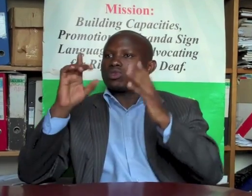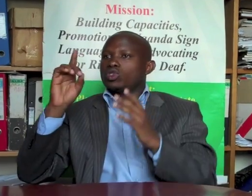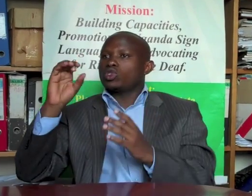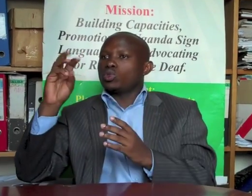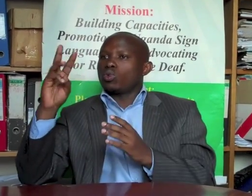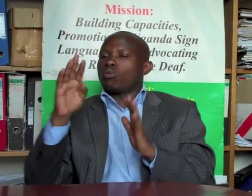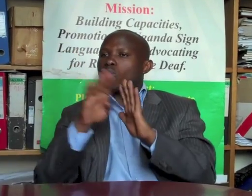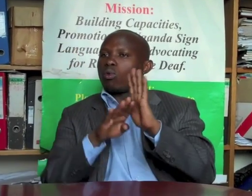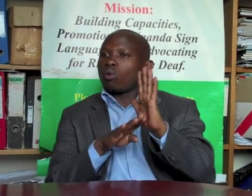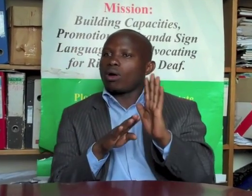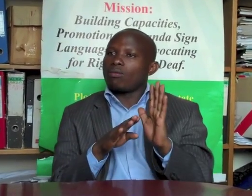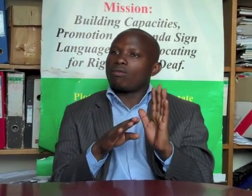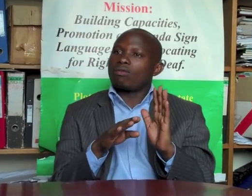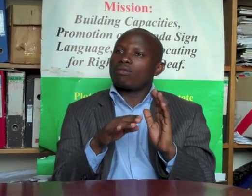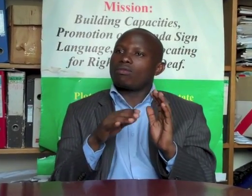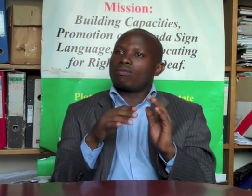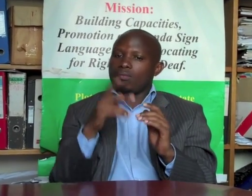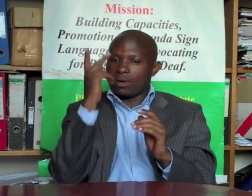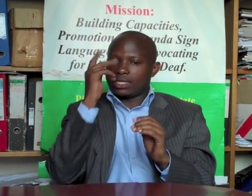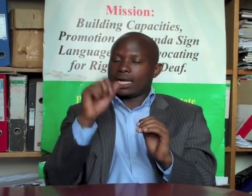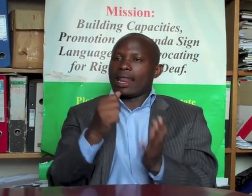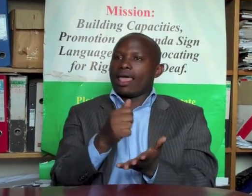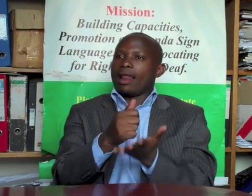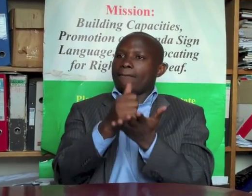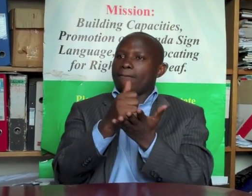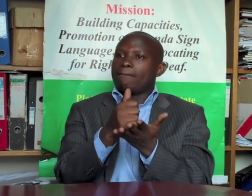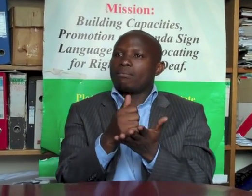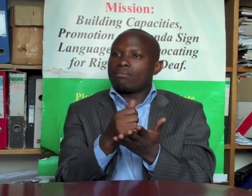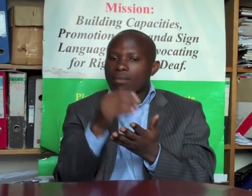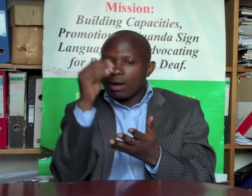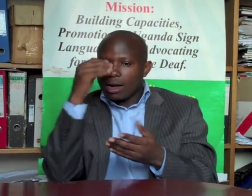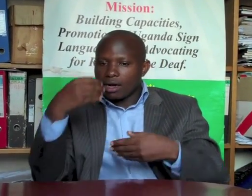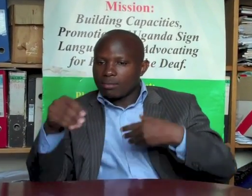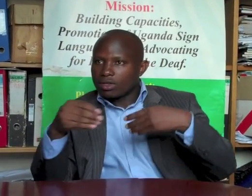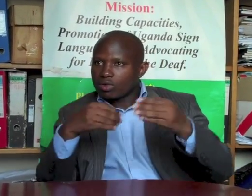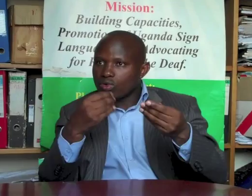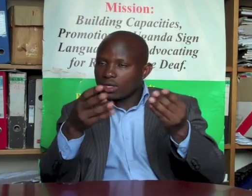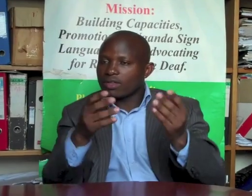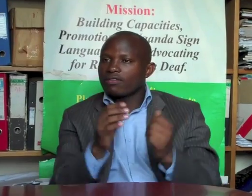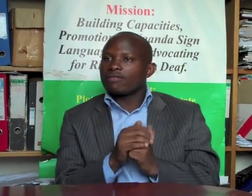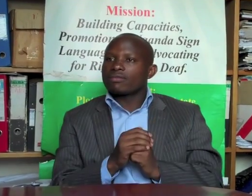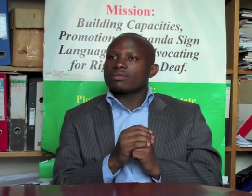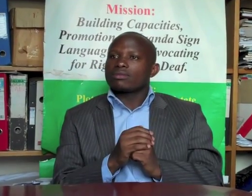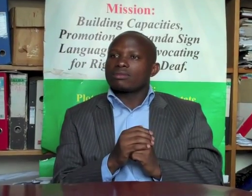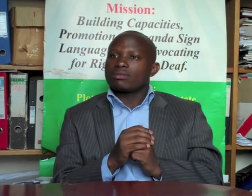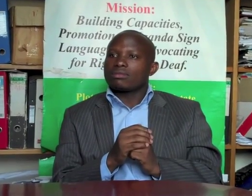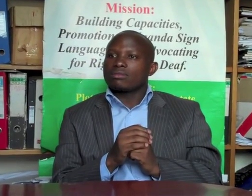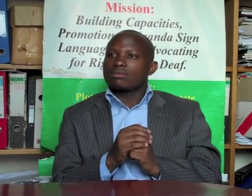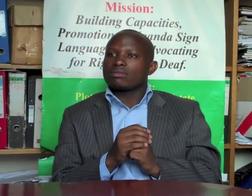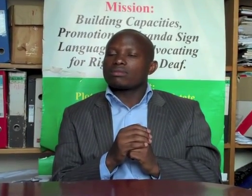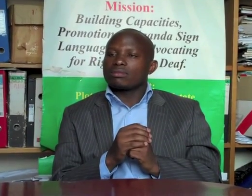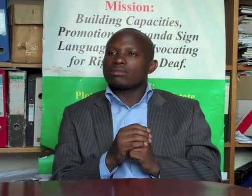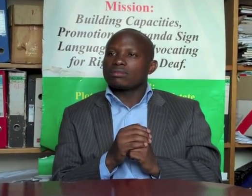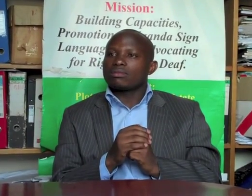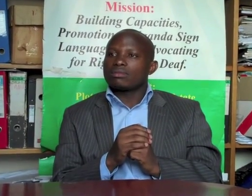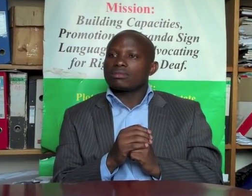to parents. So we appreciate Deaf Child worldwide for the program, for the materials that have been